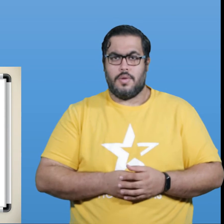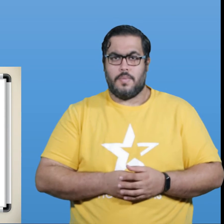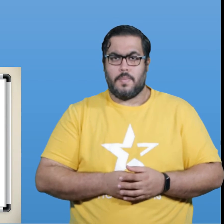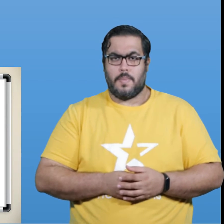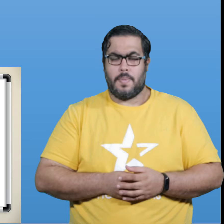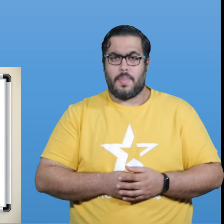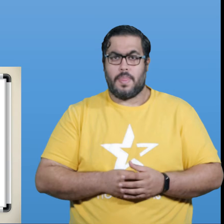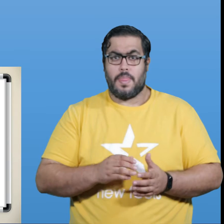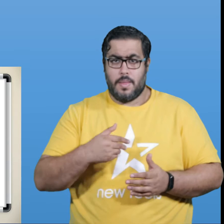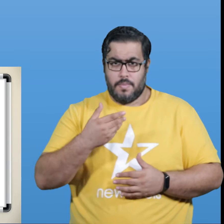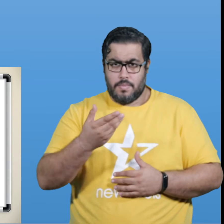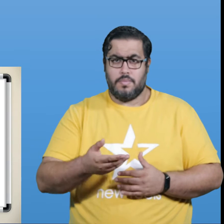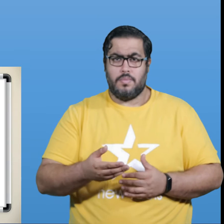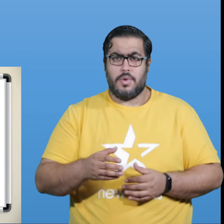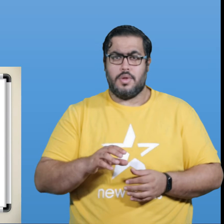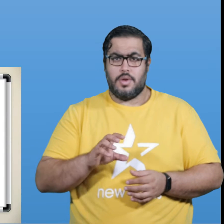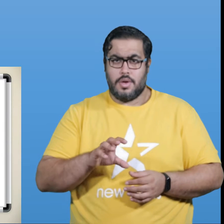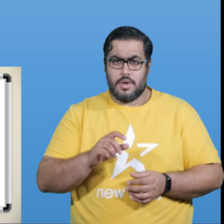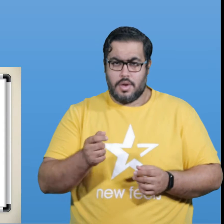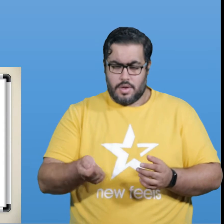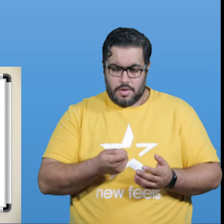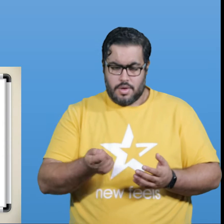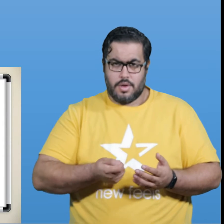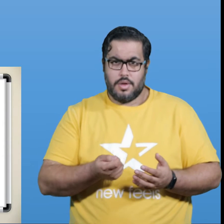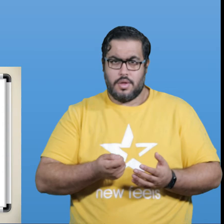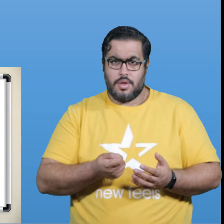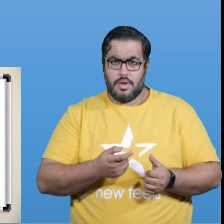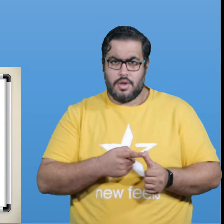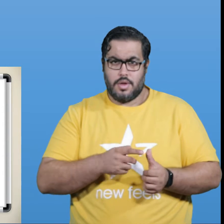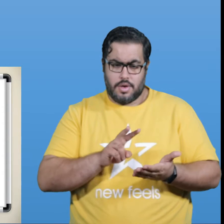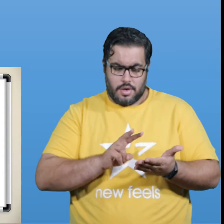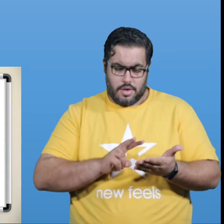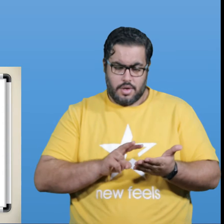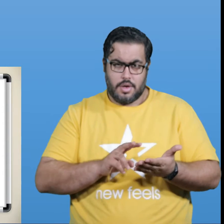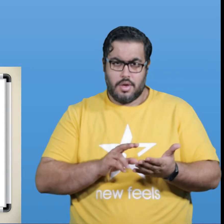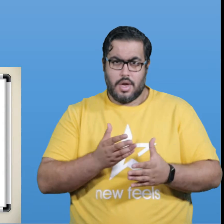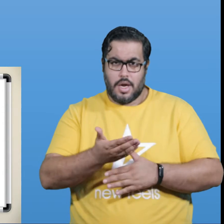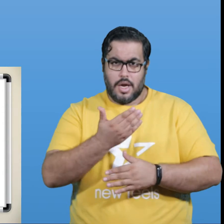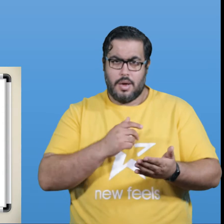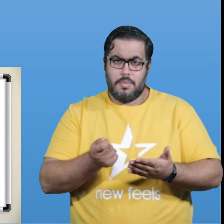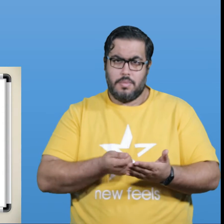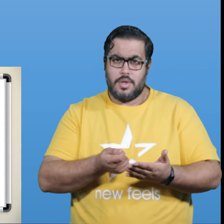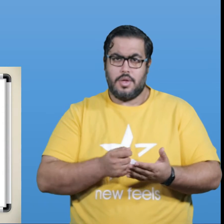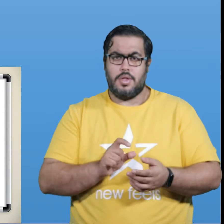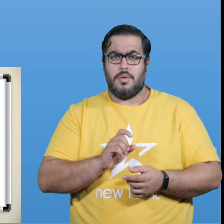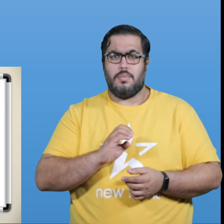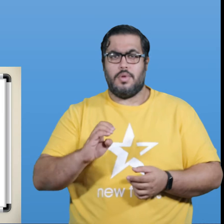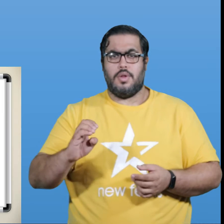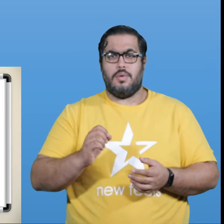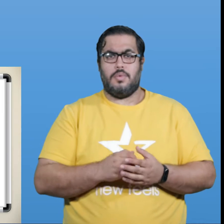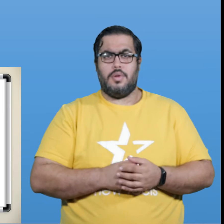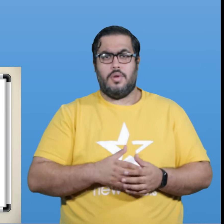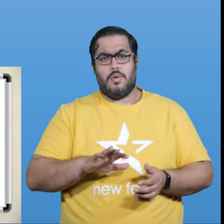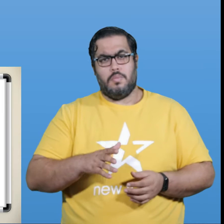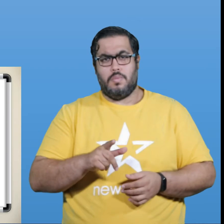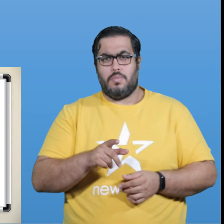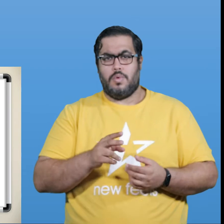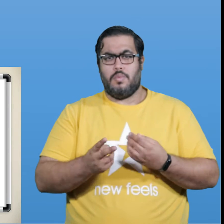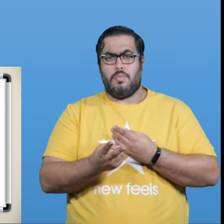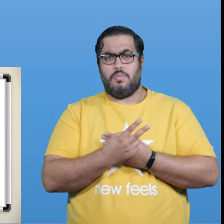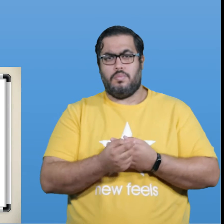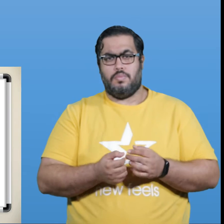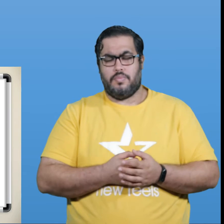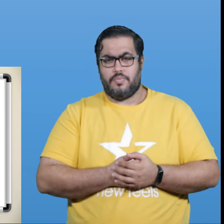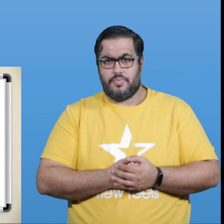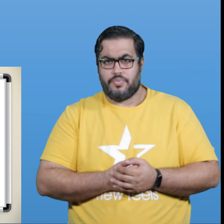passage and to take your time while reading the choices, because sometimes they can be tricky, okay? And